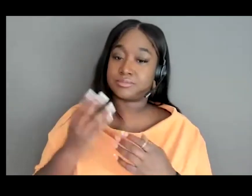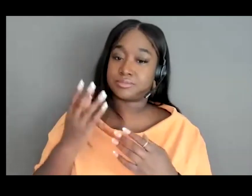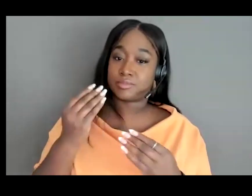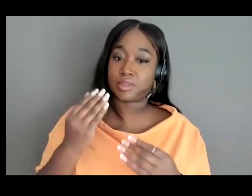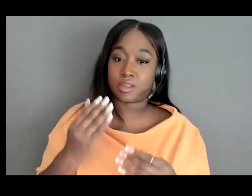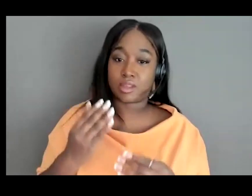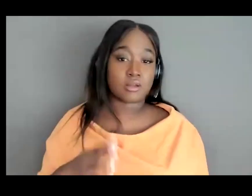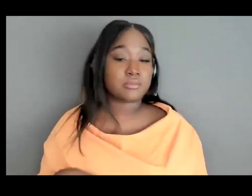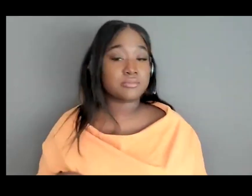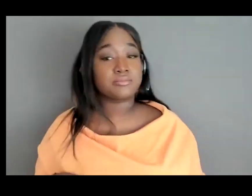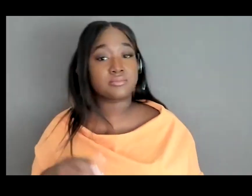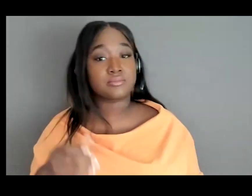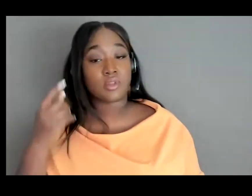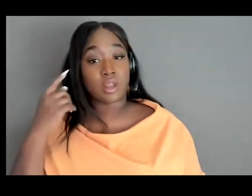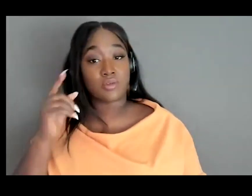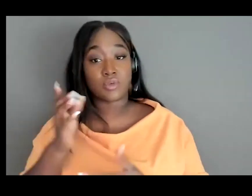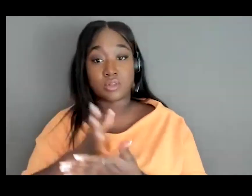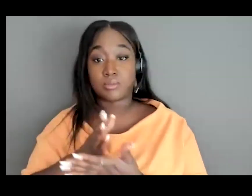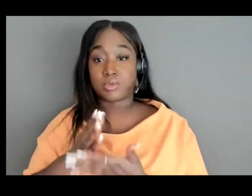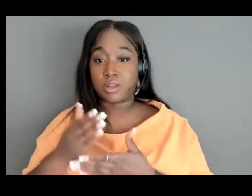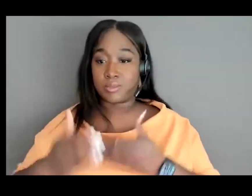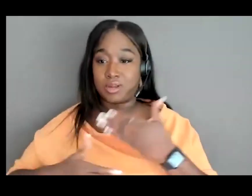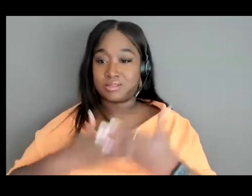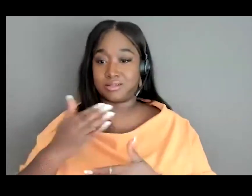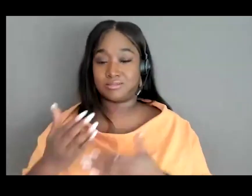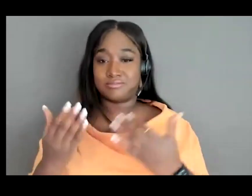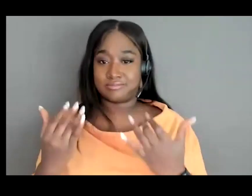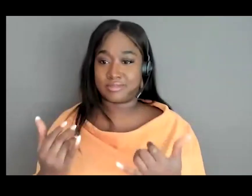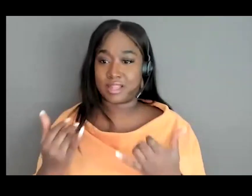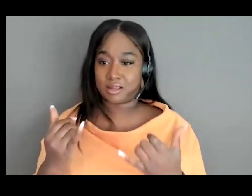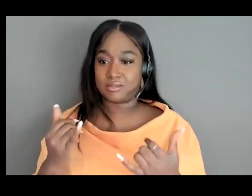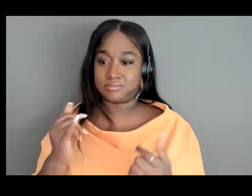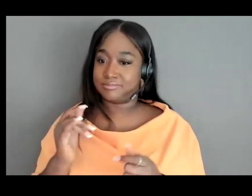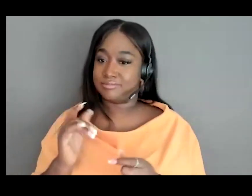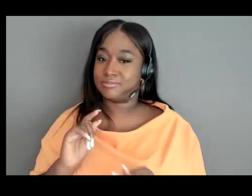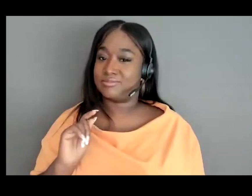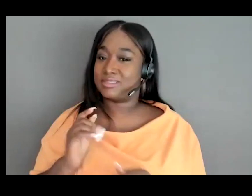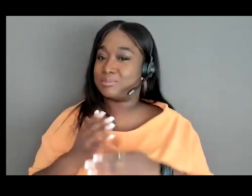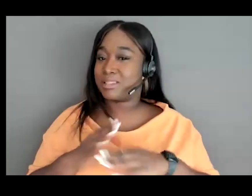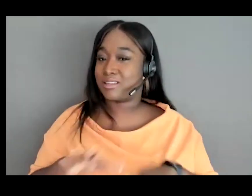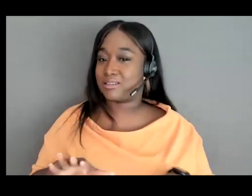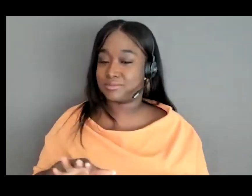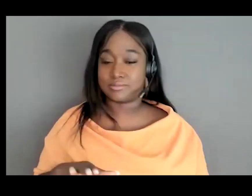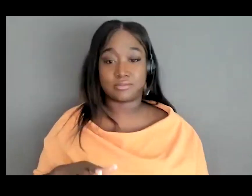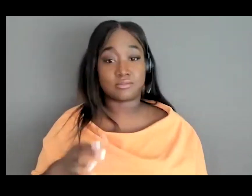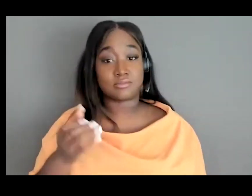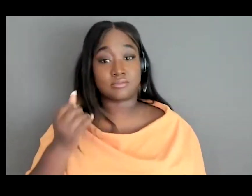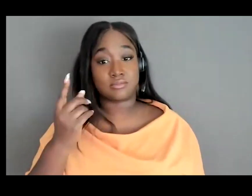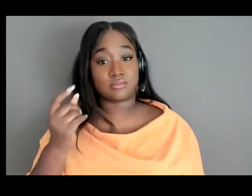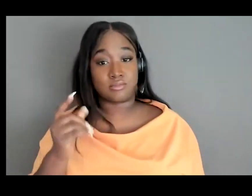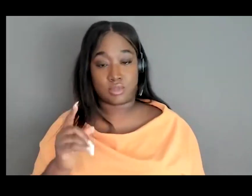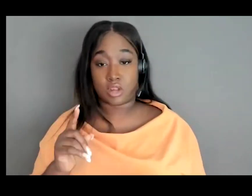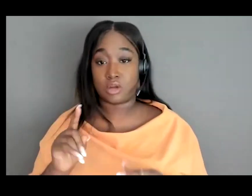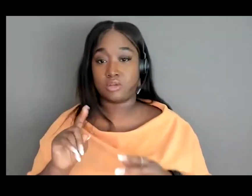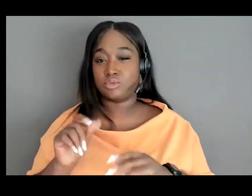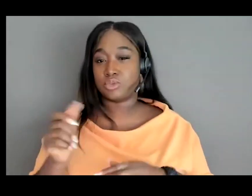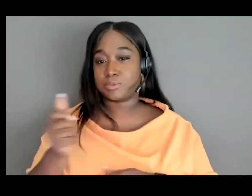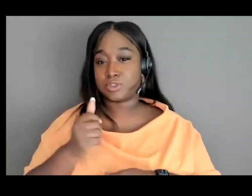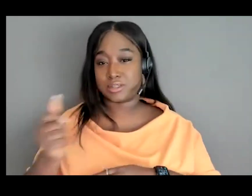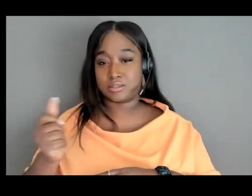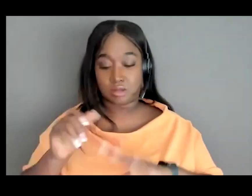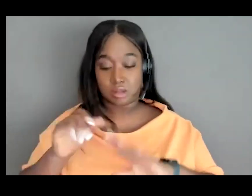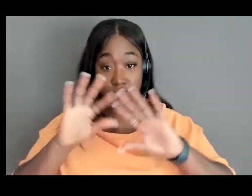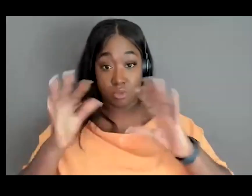for? Well, the budget process is kind of split. Keep in mind that transportation as a